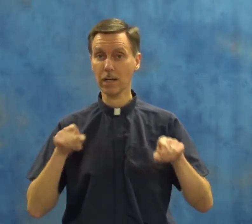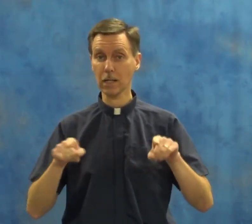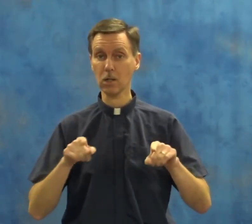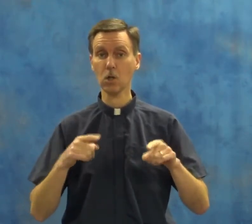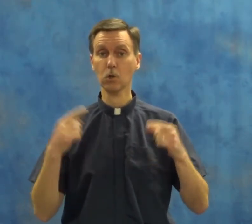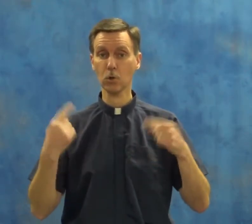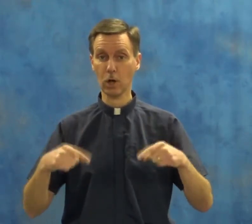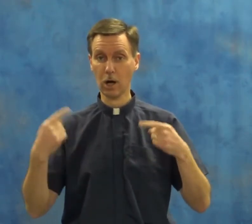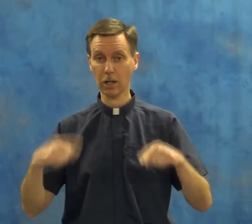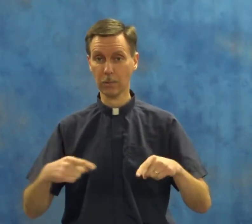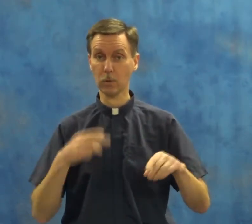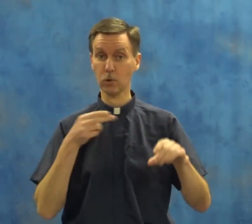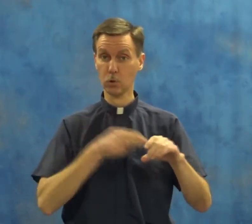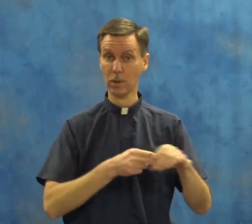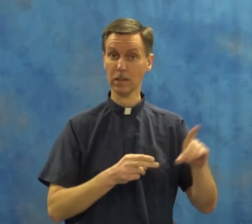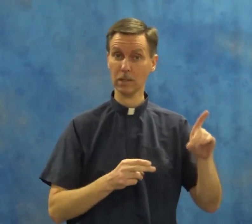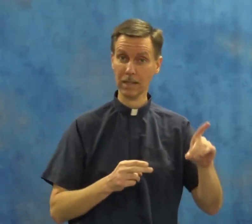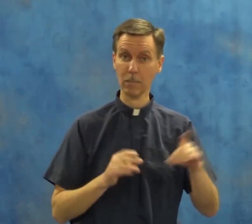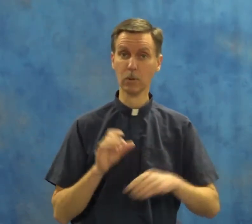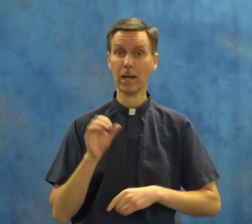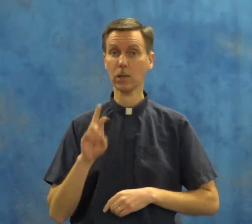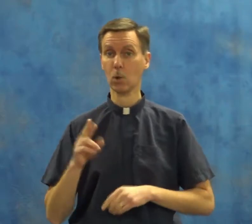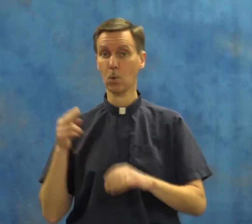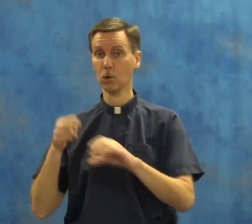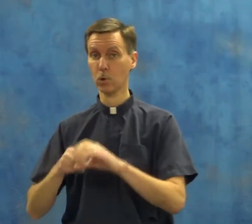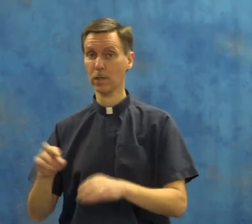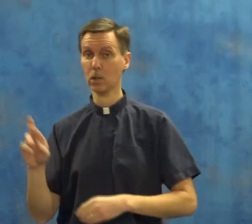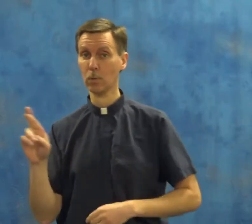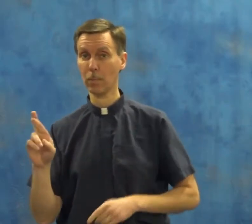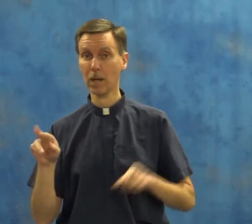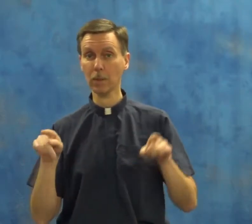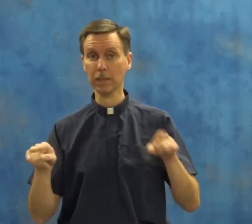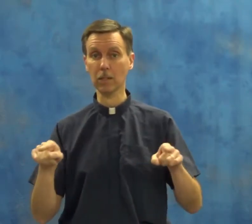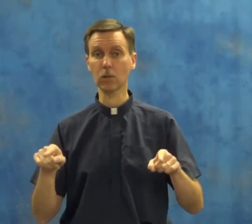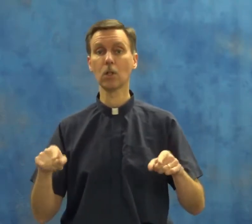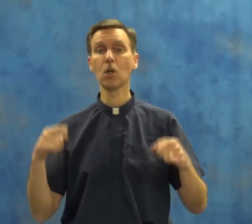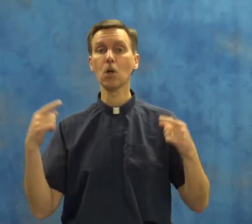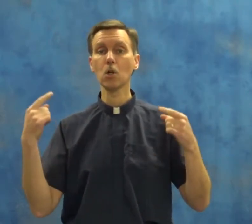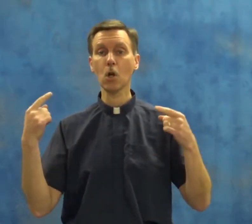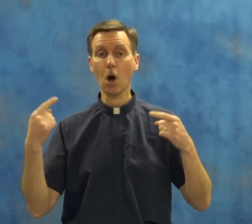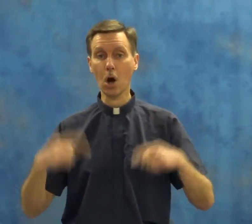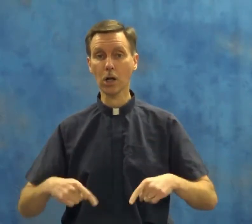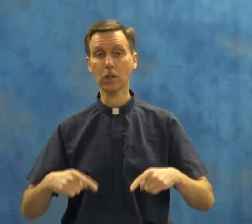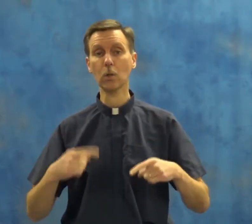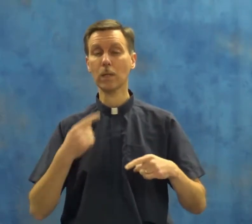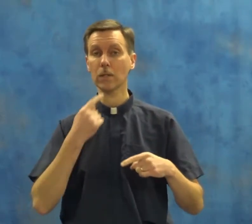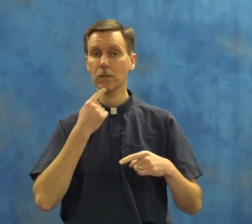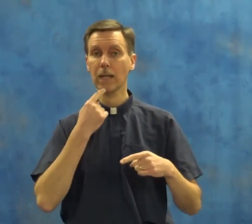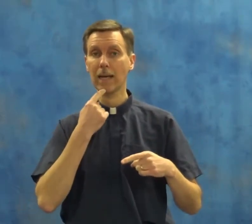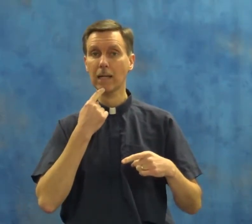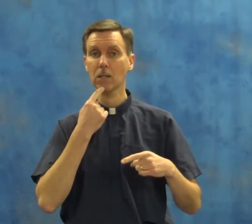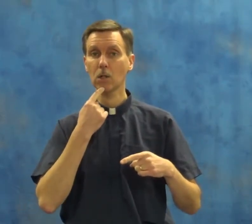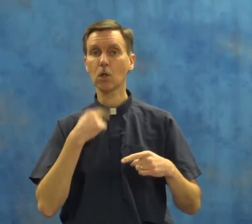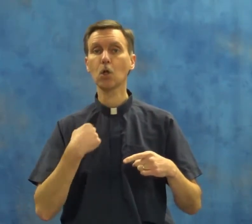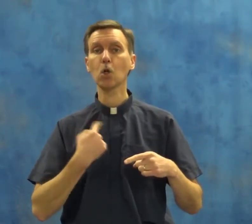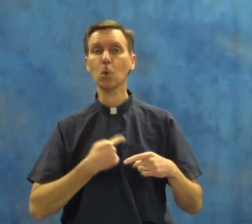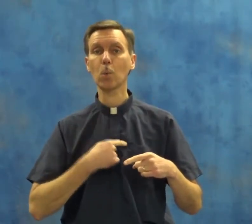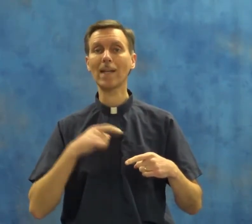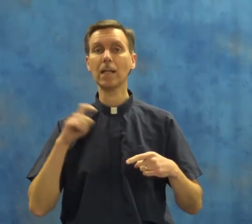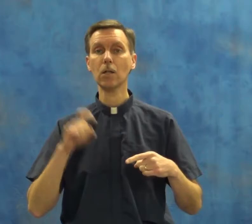joining those arguments, joining the Democrats or joining Republicans, argue and saying we